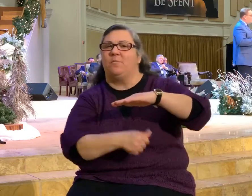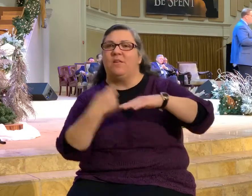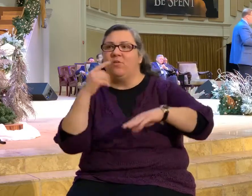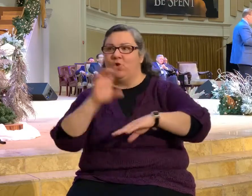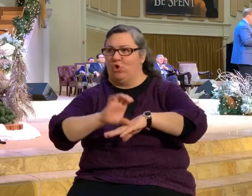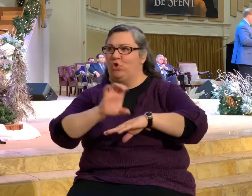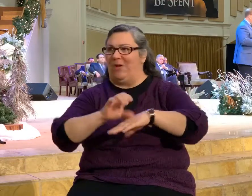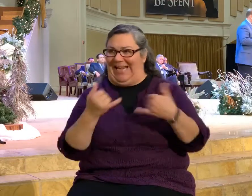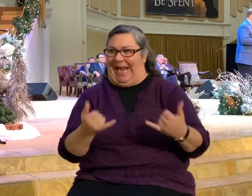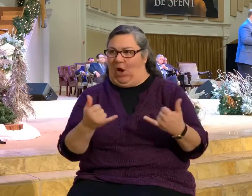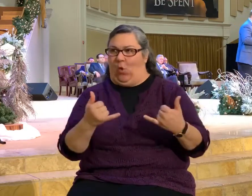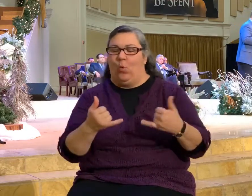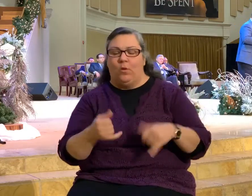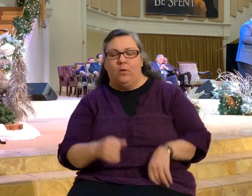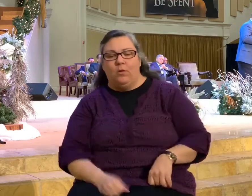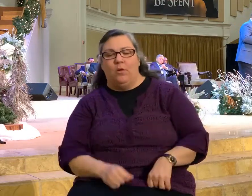church.